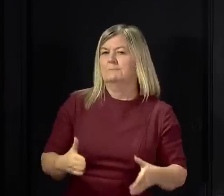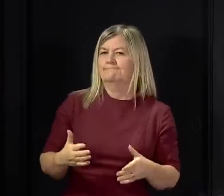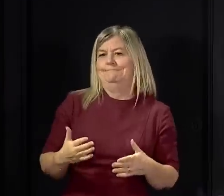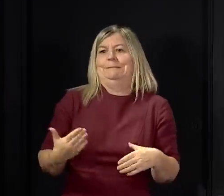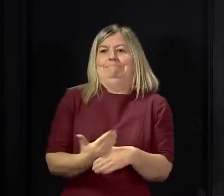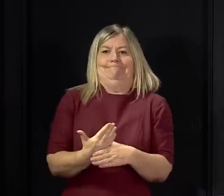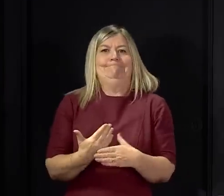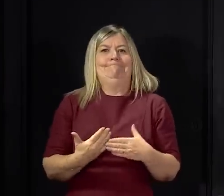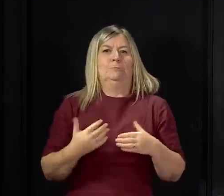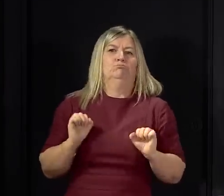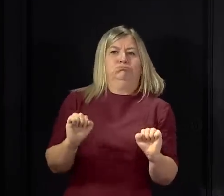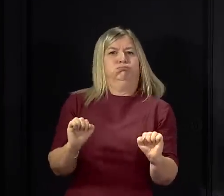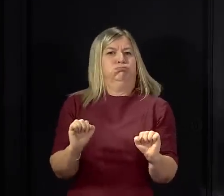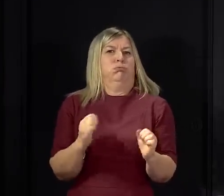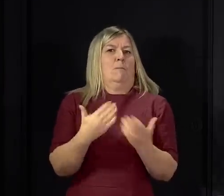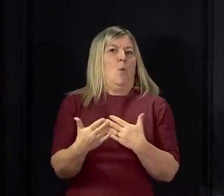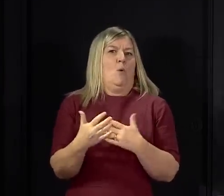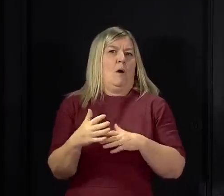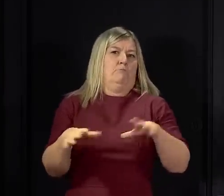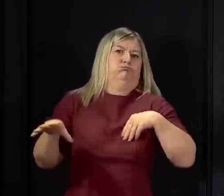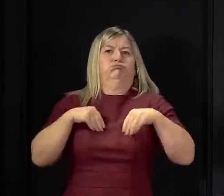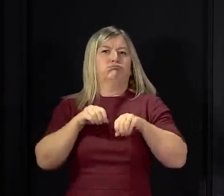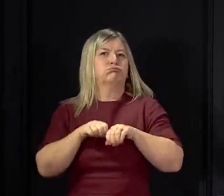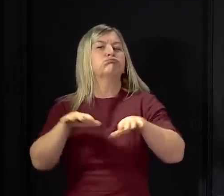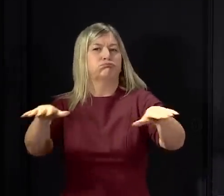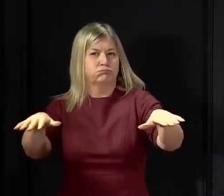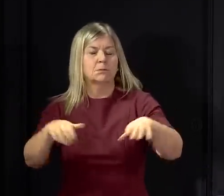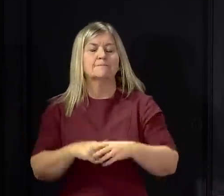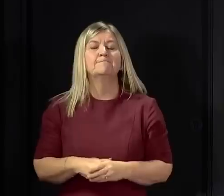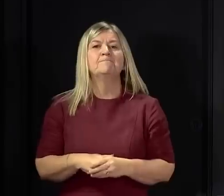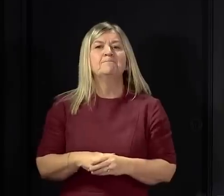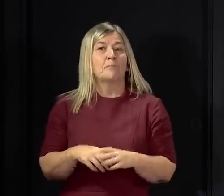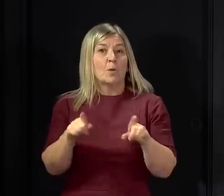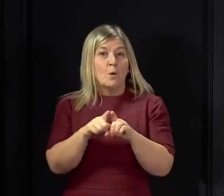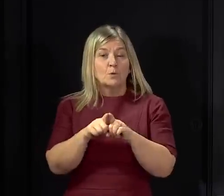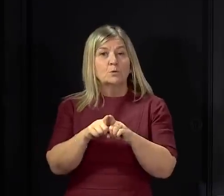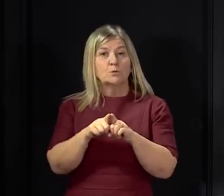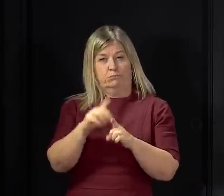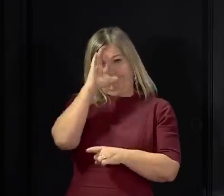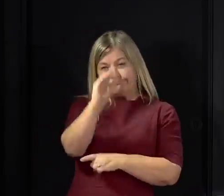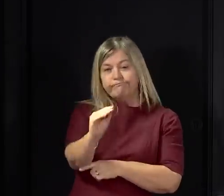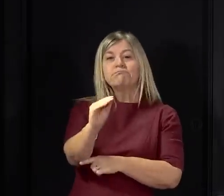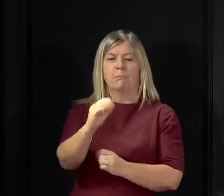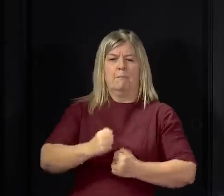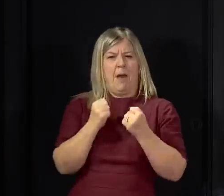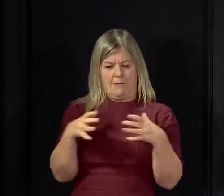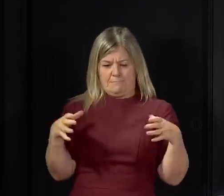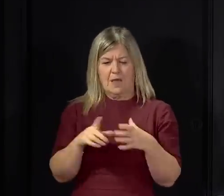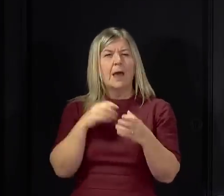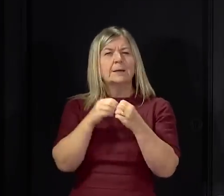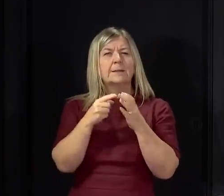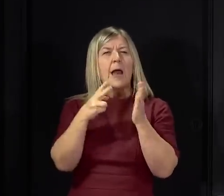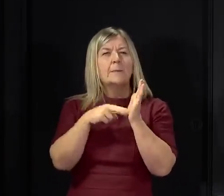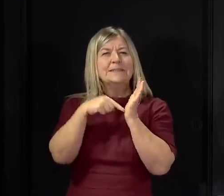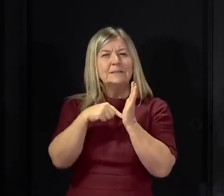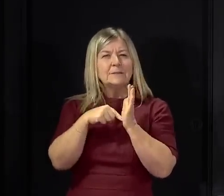necessary. And I will outline to you the action that the Cabinet has agreed this afternoon to take. Now,